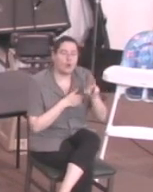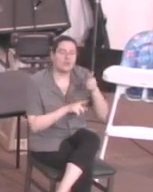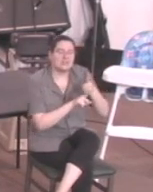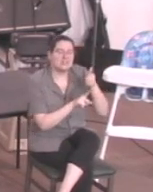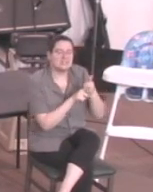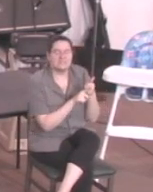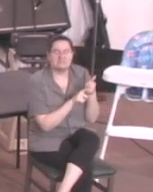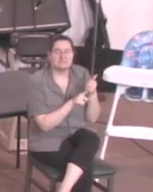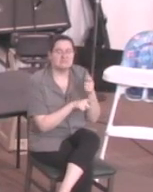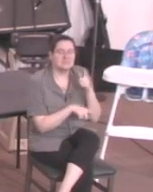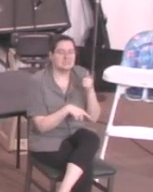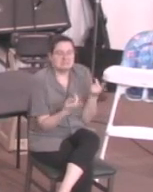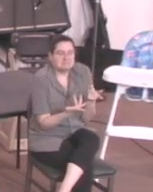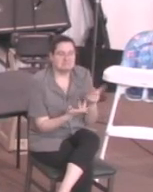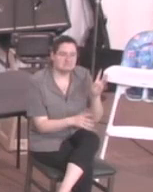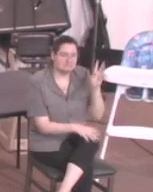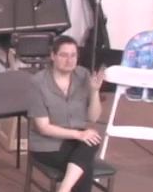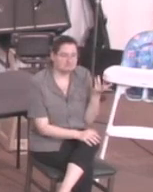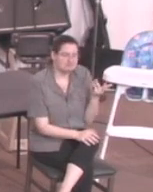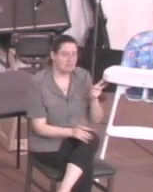flash in the pan.